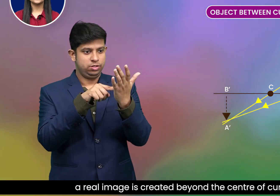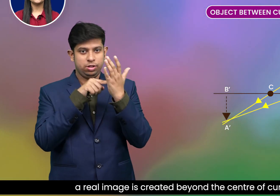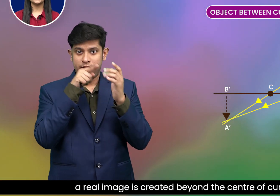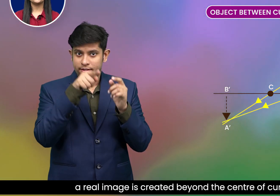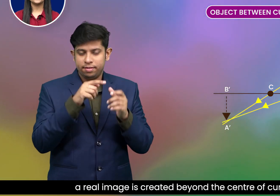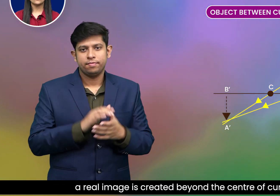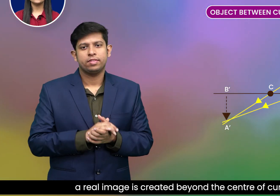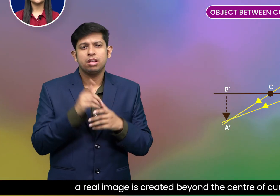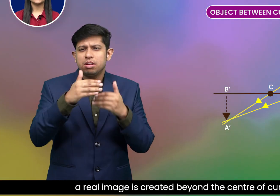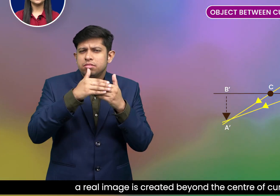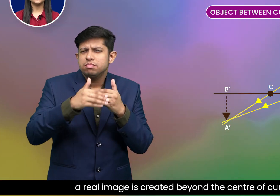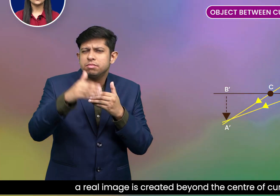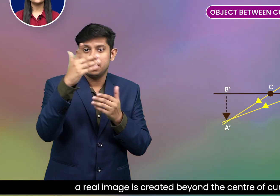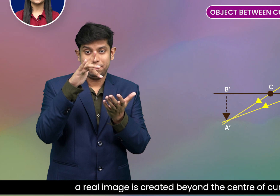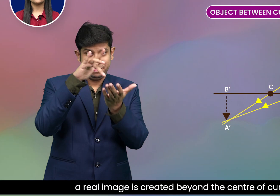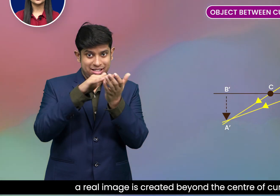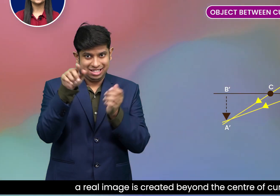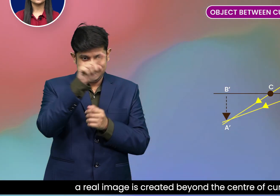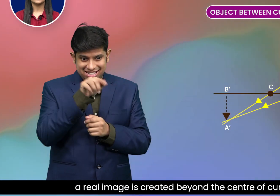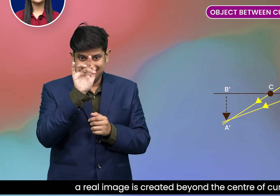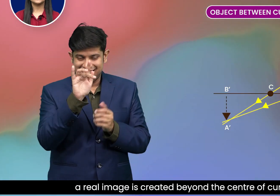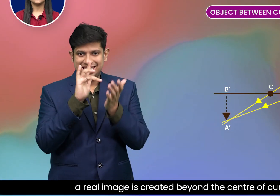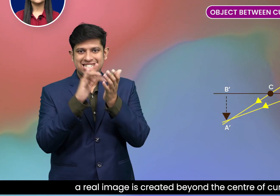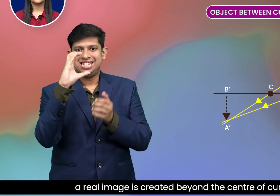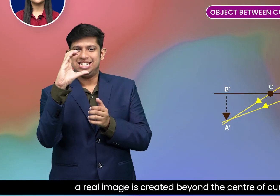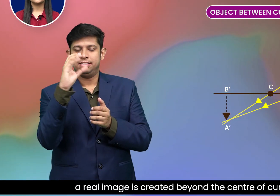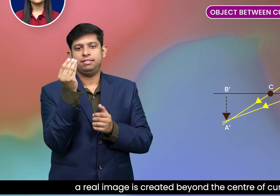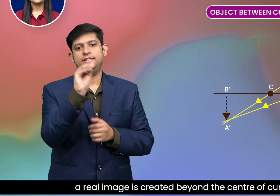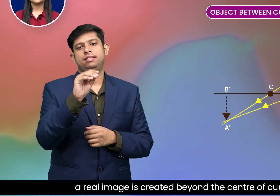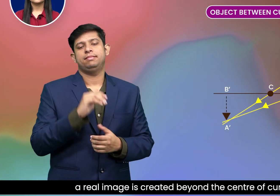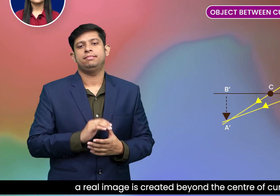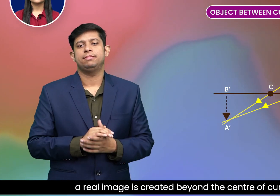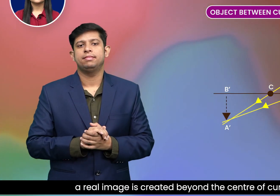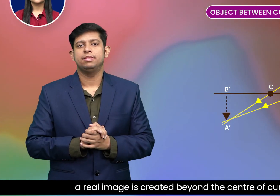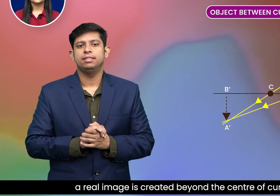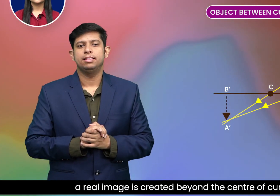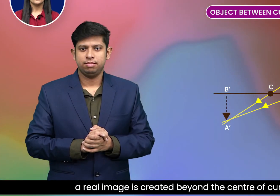is created beyond the center of curvature C.